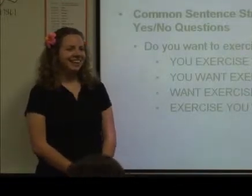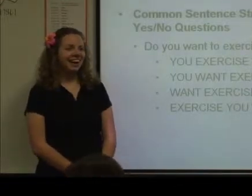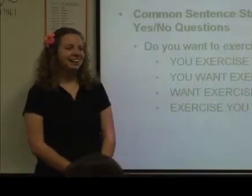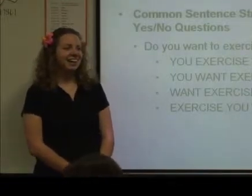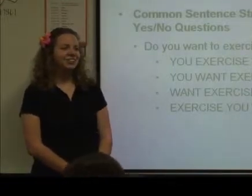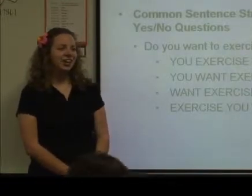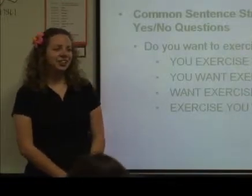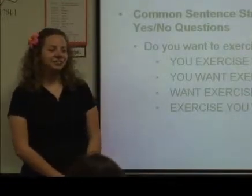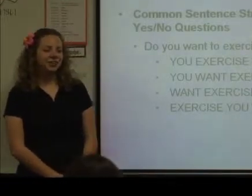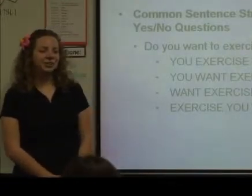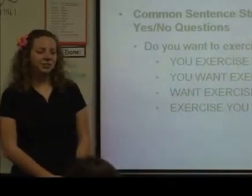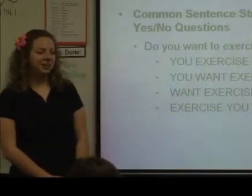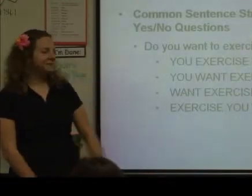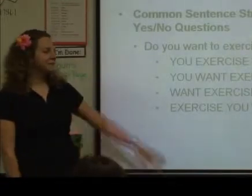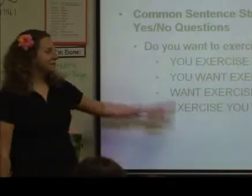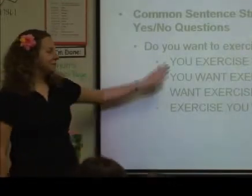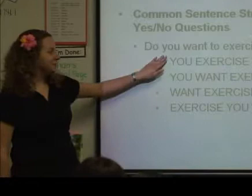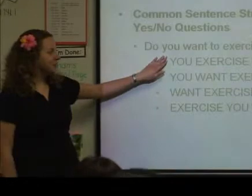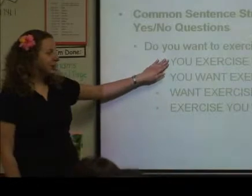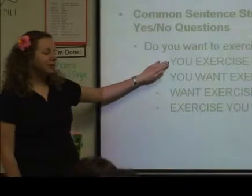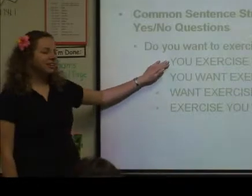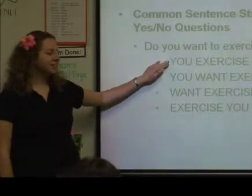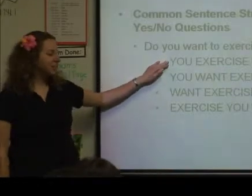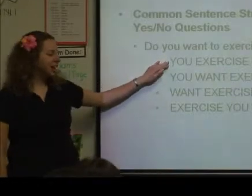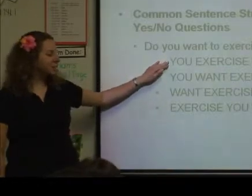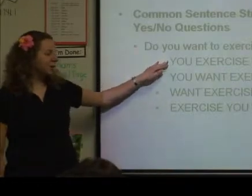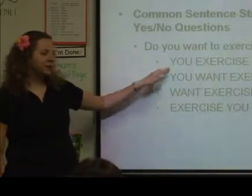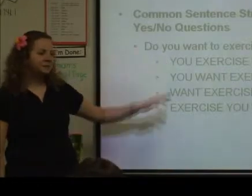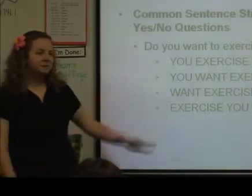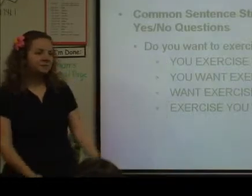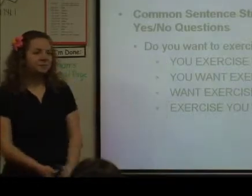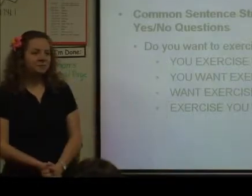Okay, now try the first one. You exercise one.